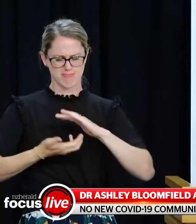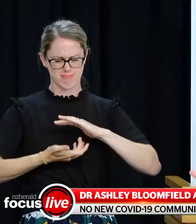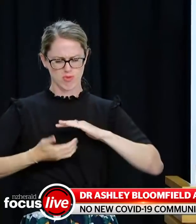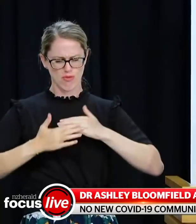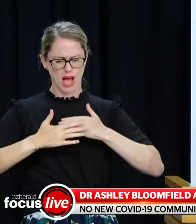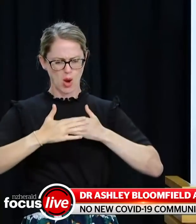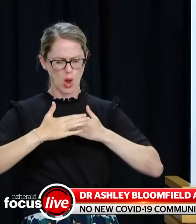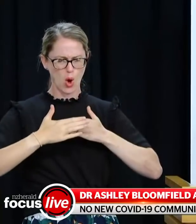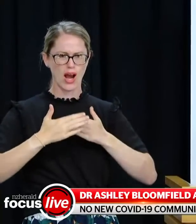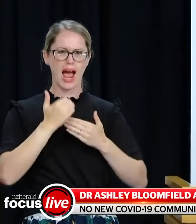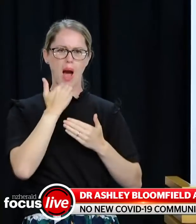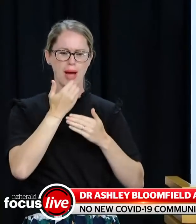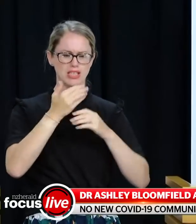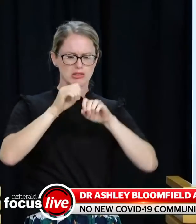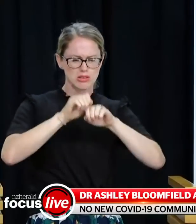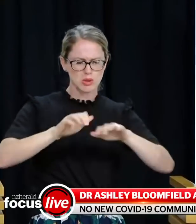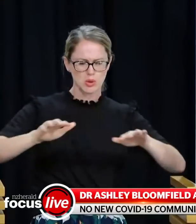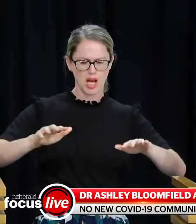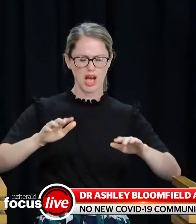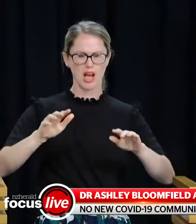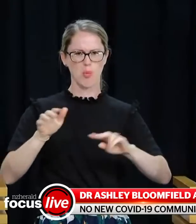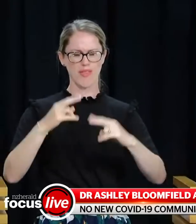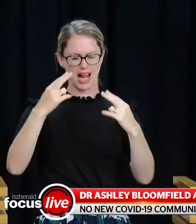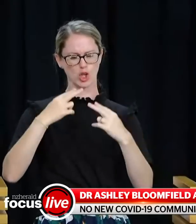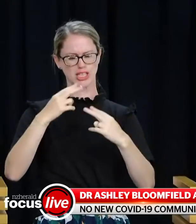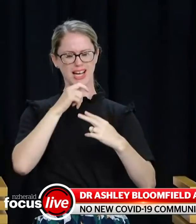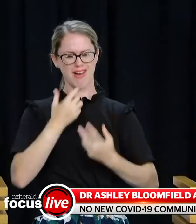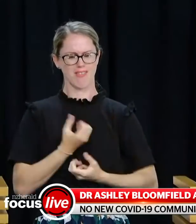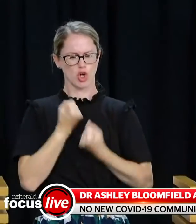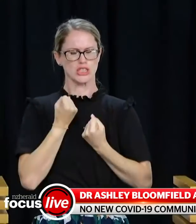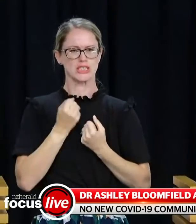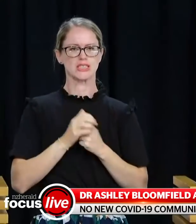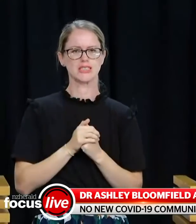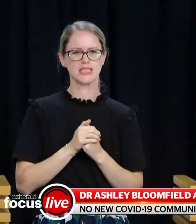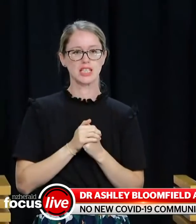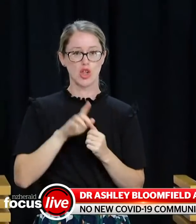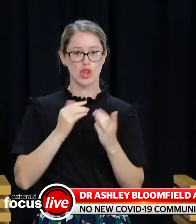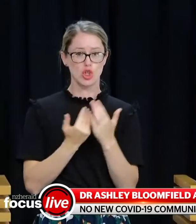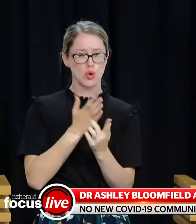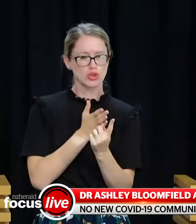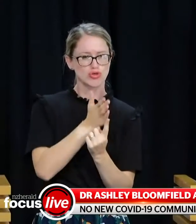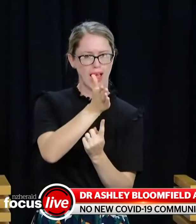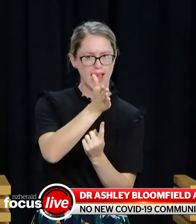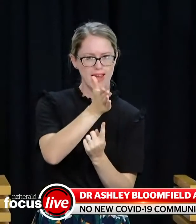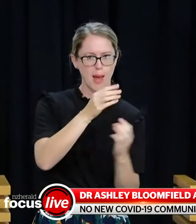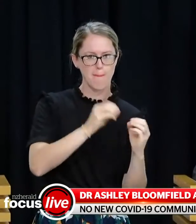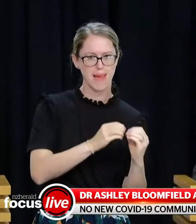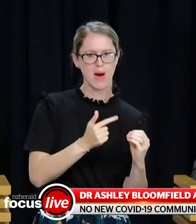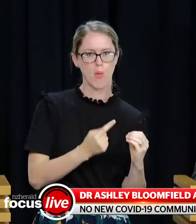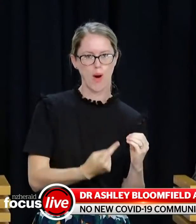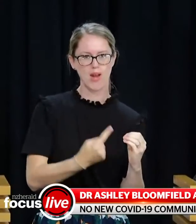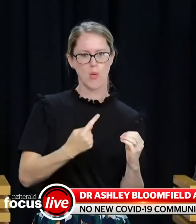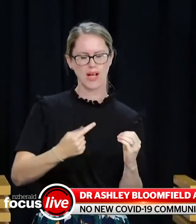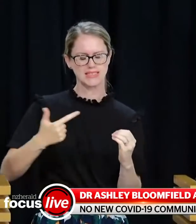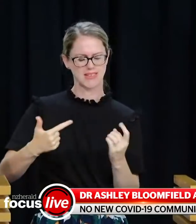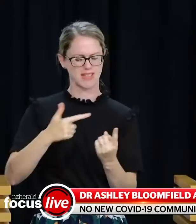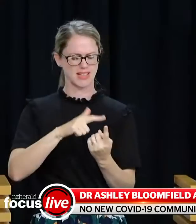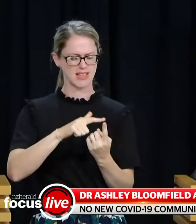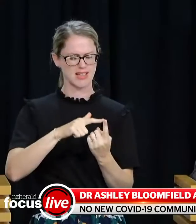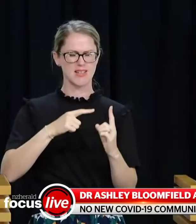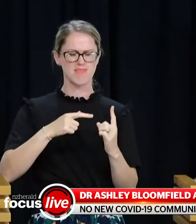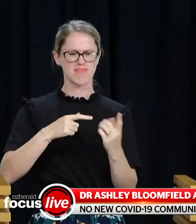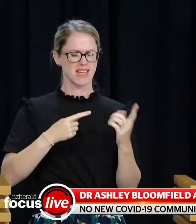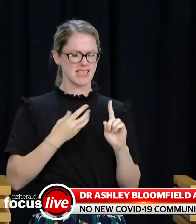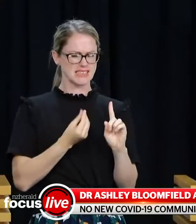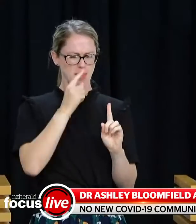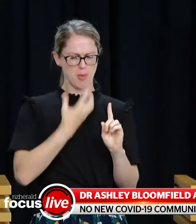periods and symptom presentation. There are questions around, of course, that have been raised here about why some very close